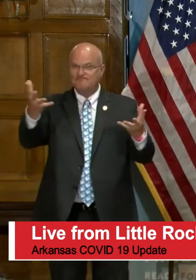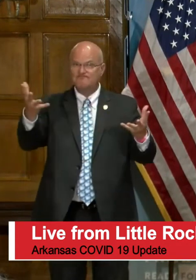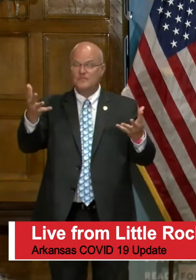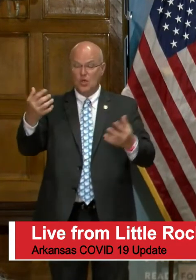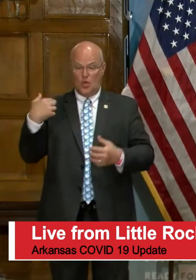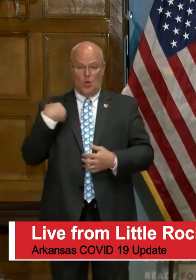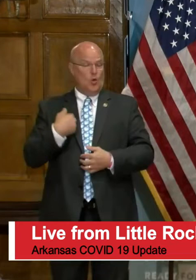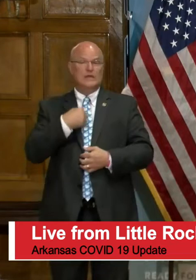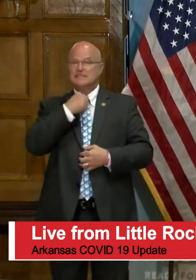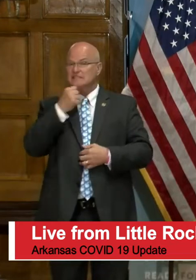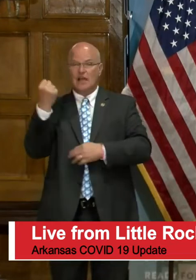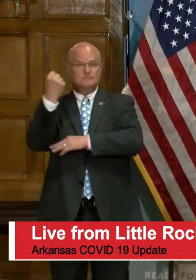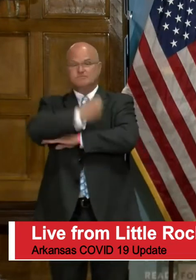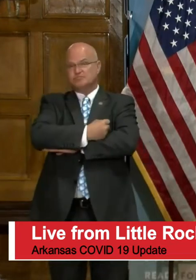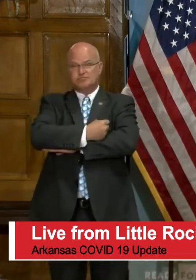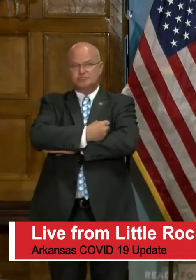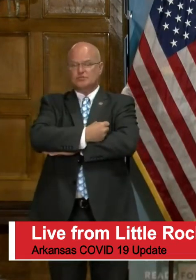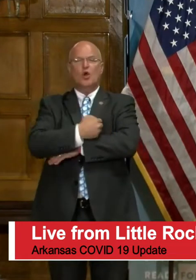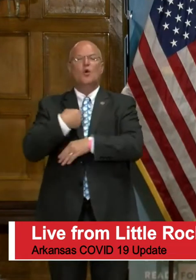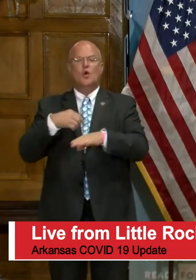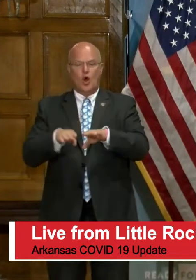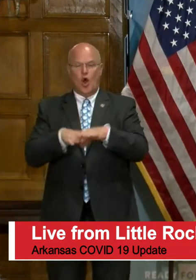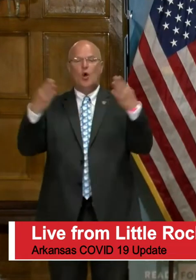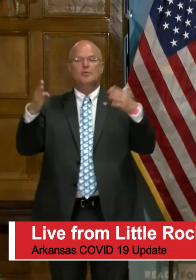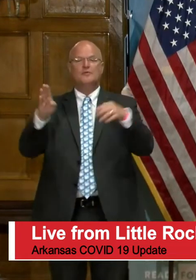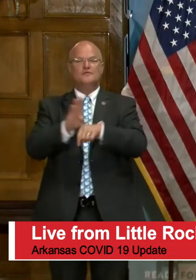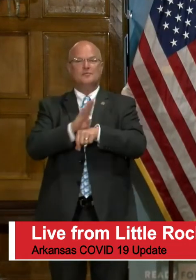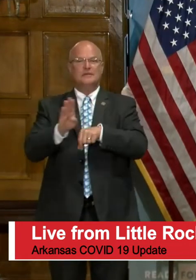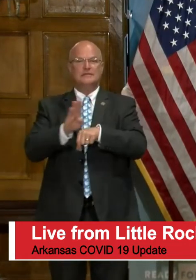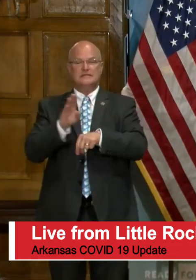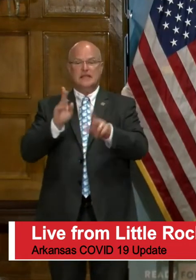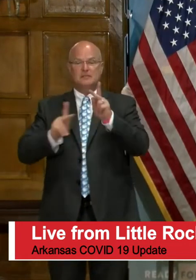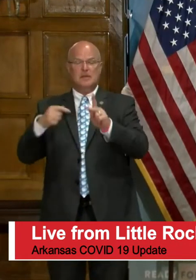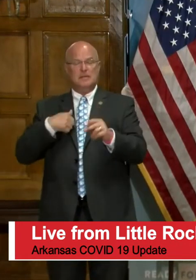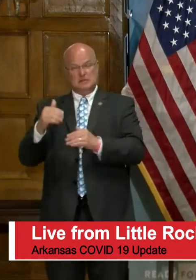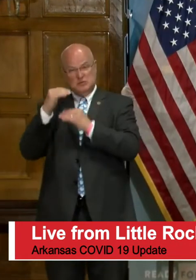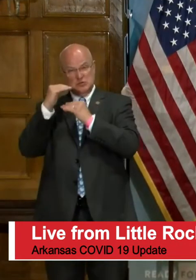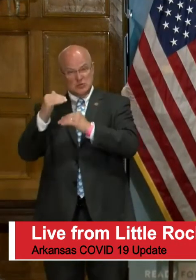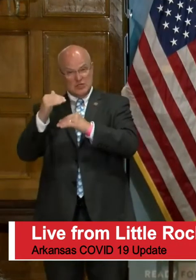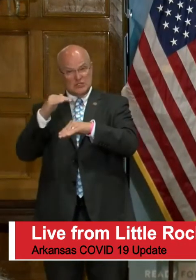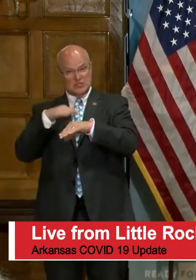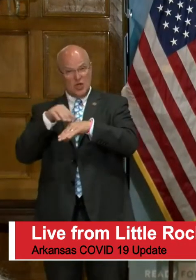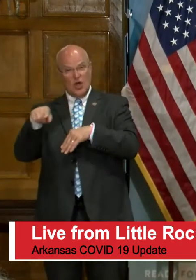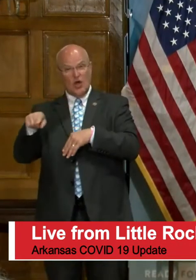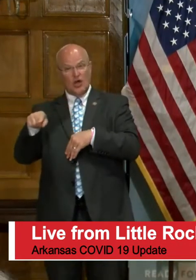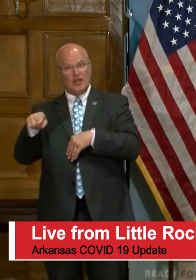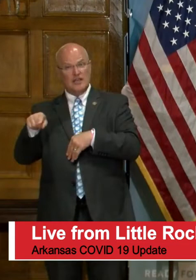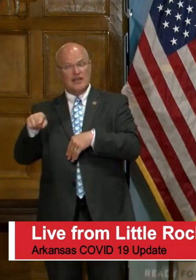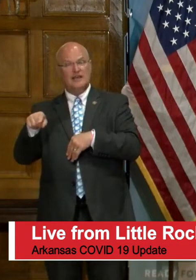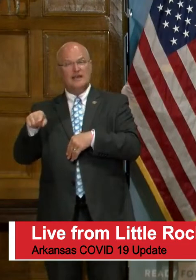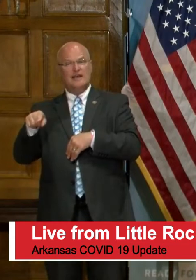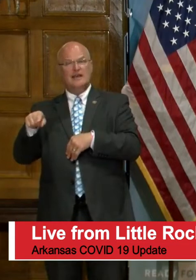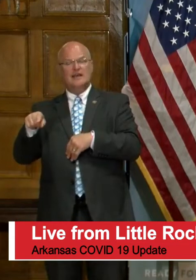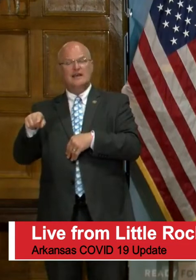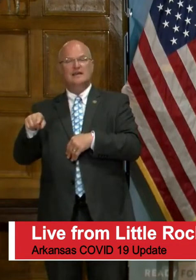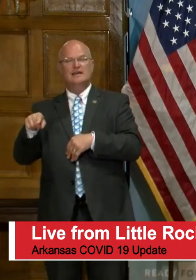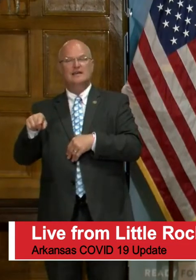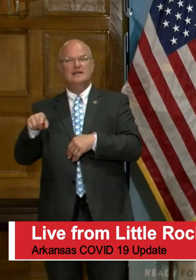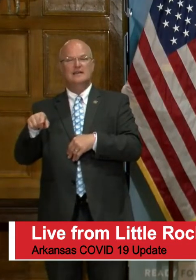that we didn't shut down. We are open for business, and even the ones that we had restrictions on,